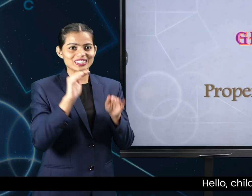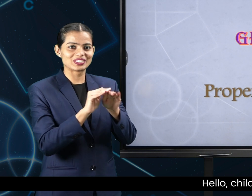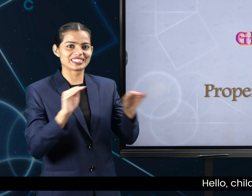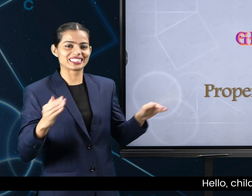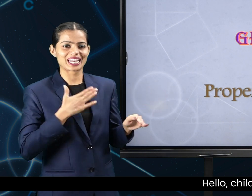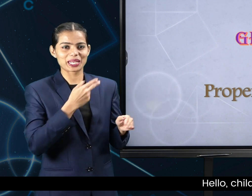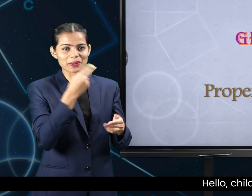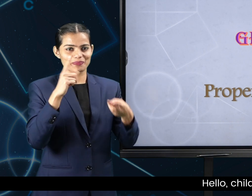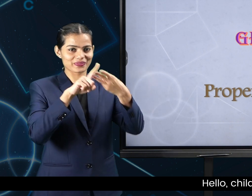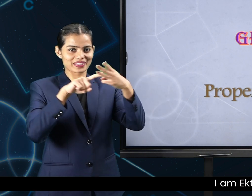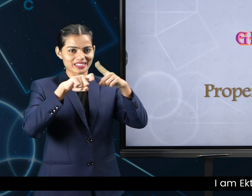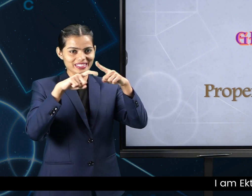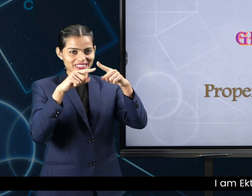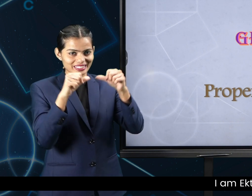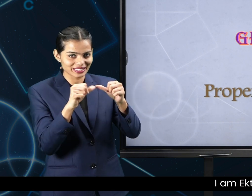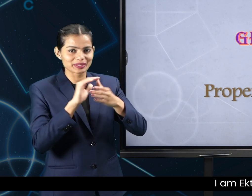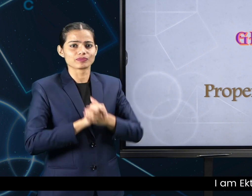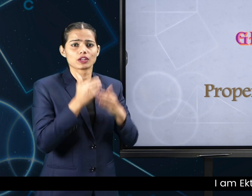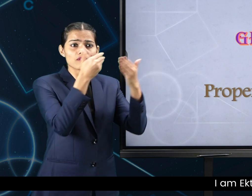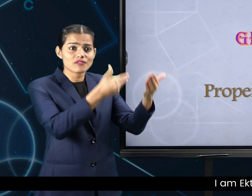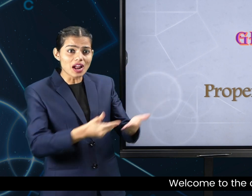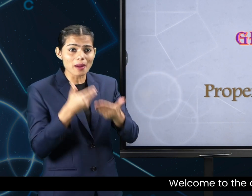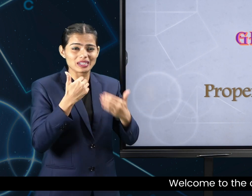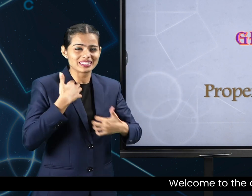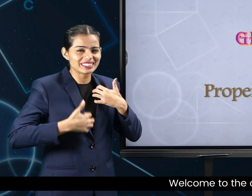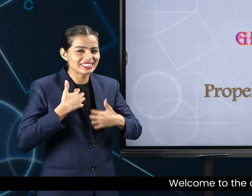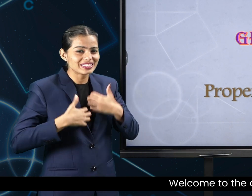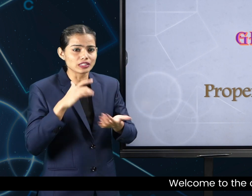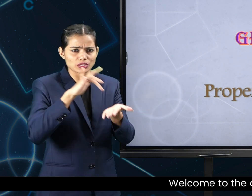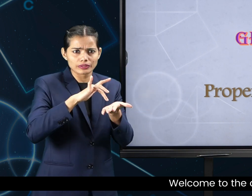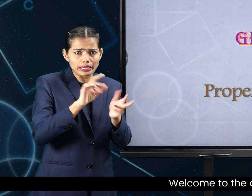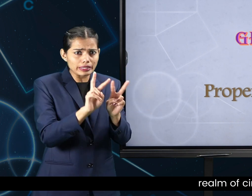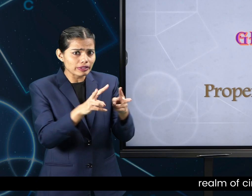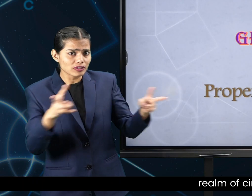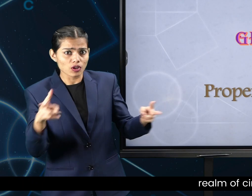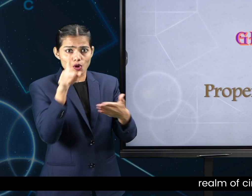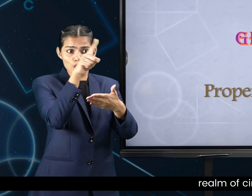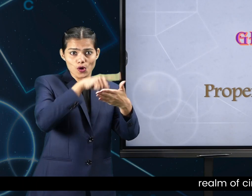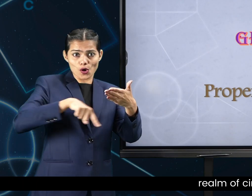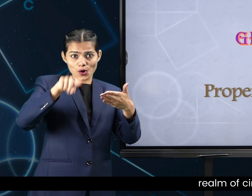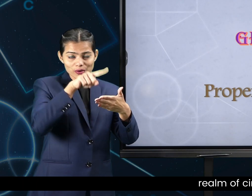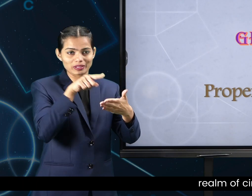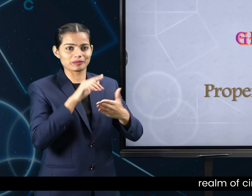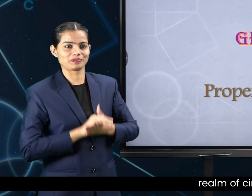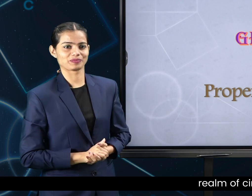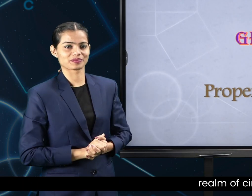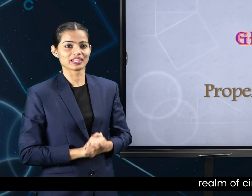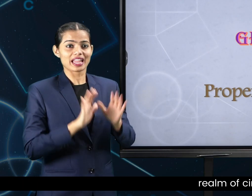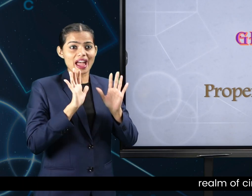Hello children, I am Ekta. Welcome to the captivating realm of circles.